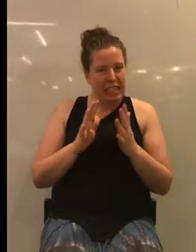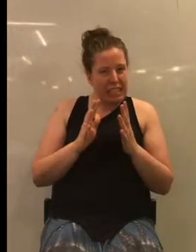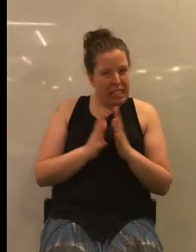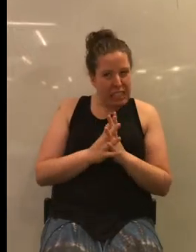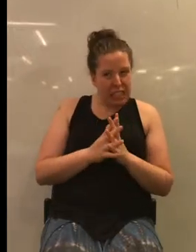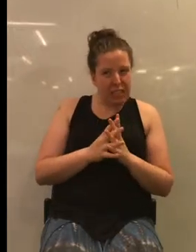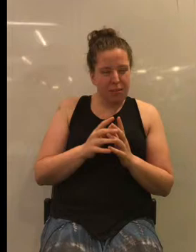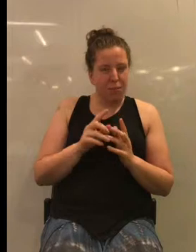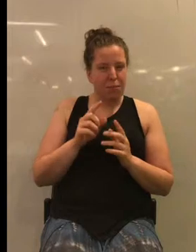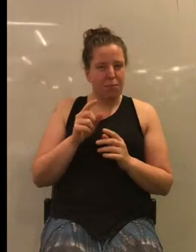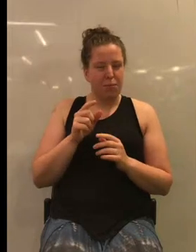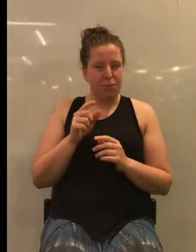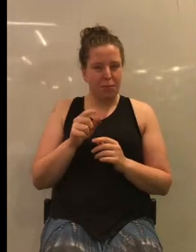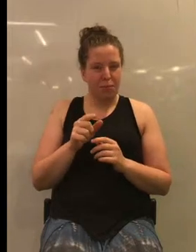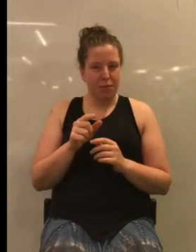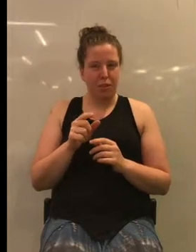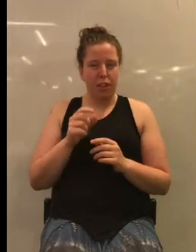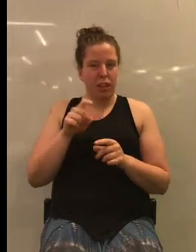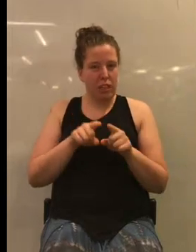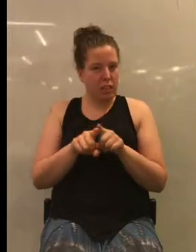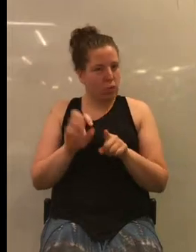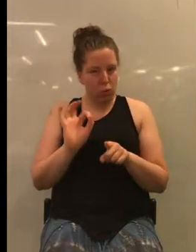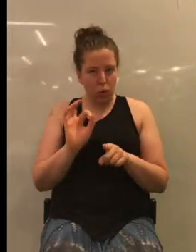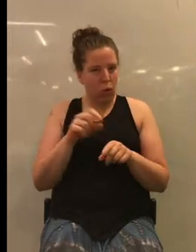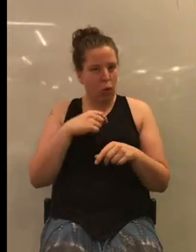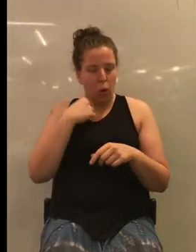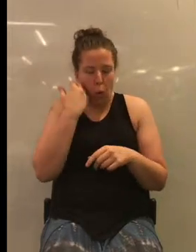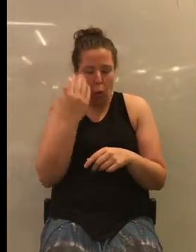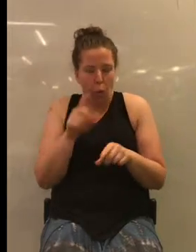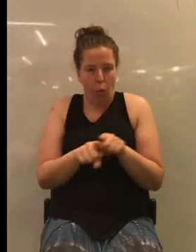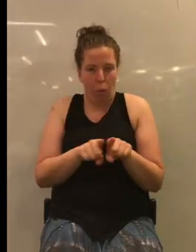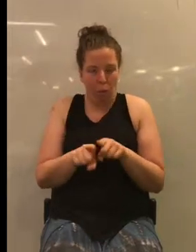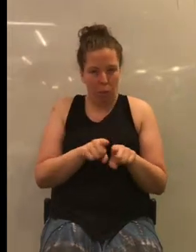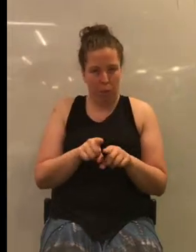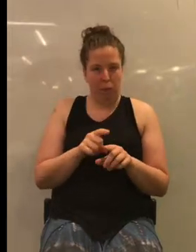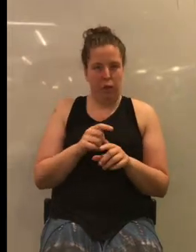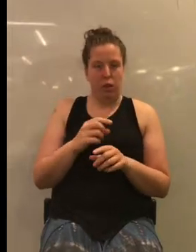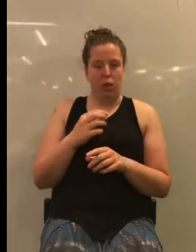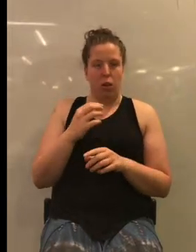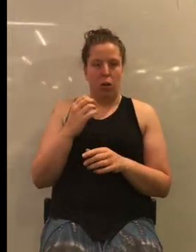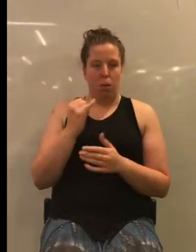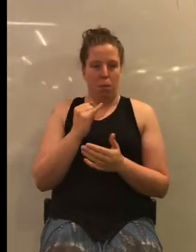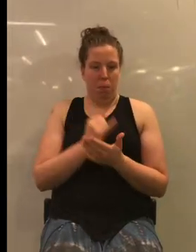However, it isn't always the learners that make the mistakes with location.